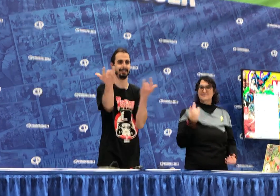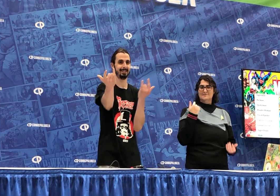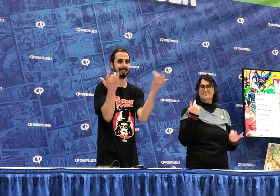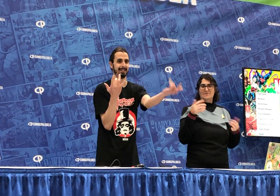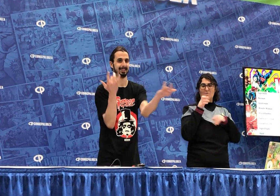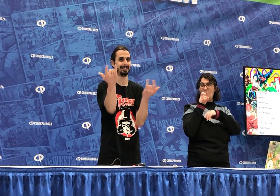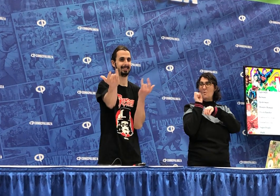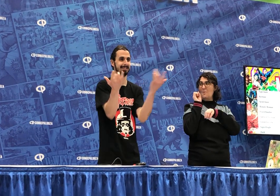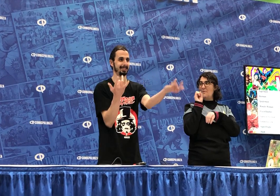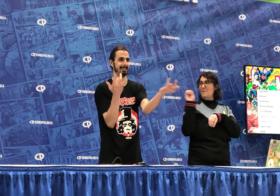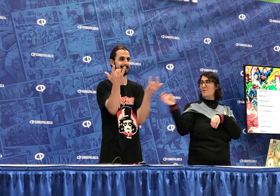Spider-Man.